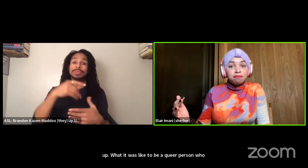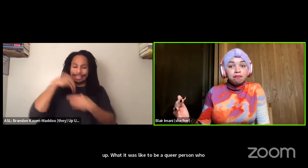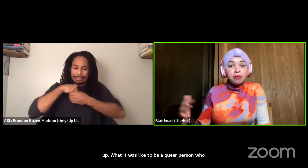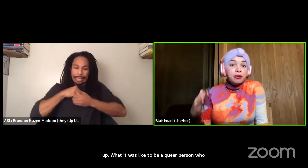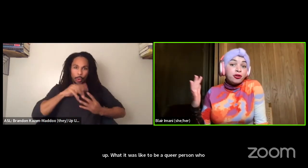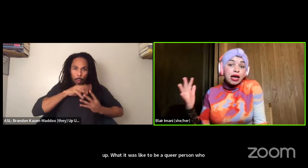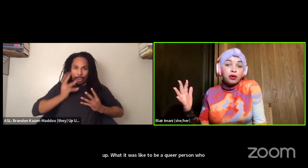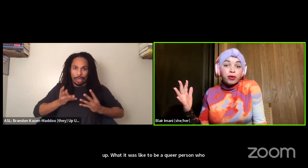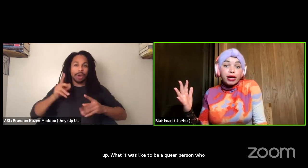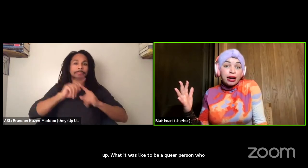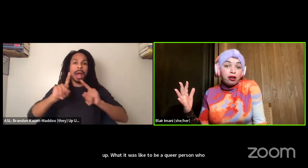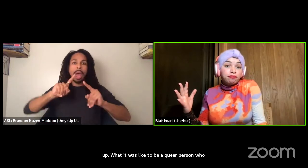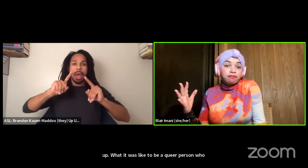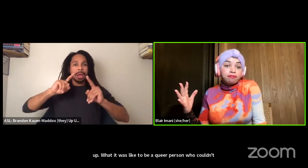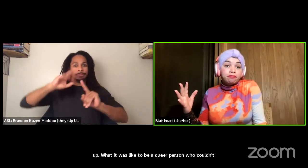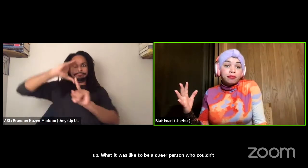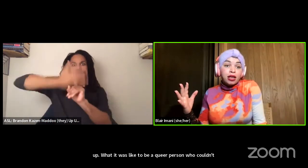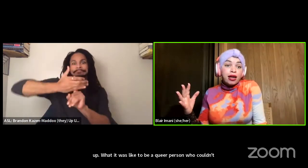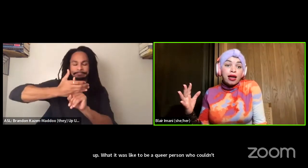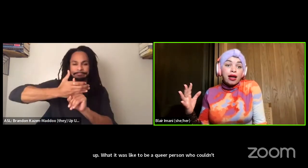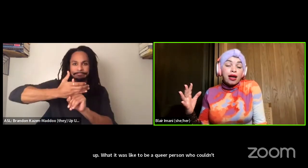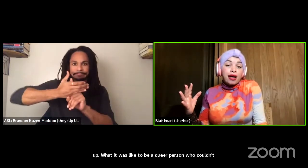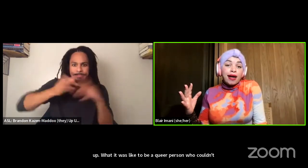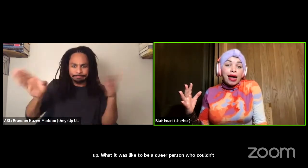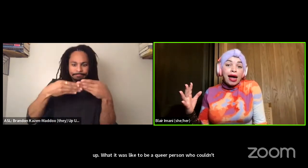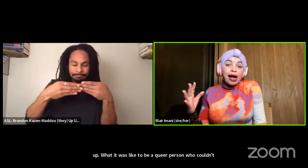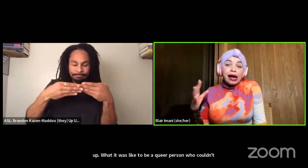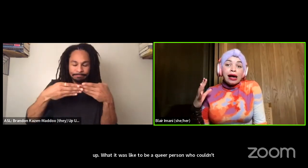queerness? Maybe you're in that boat right now.